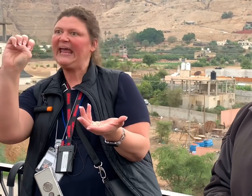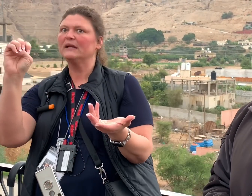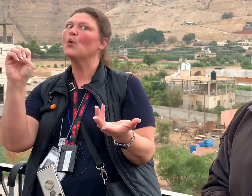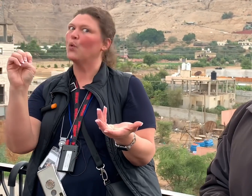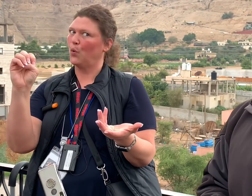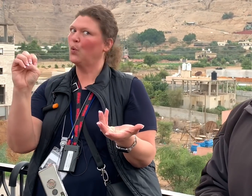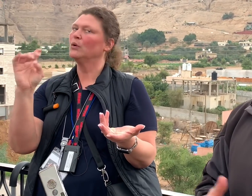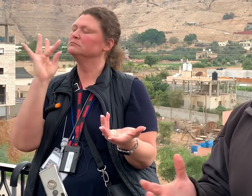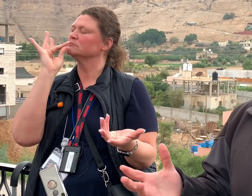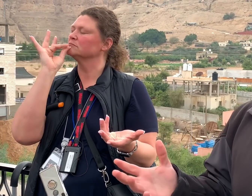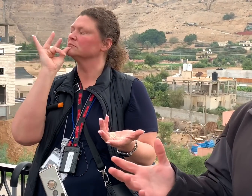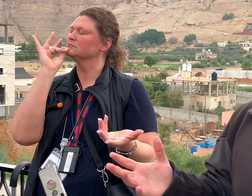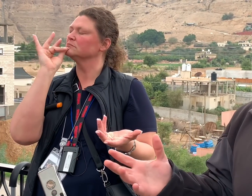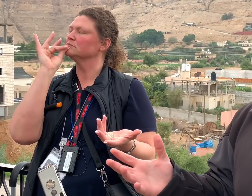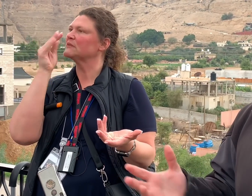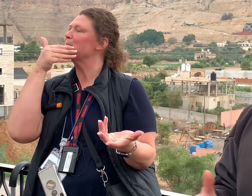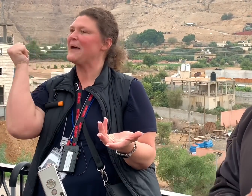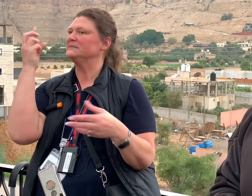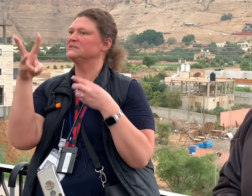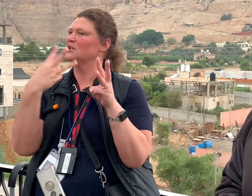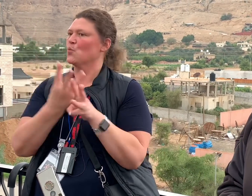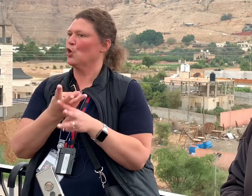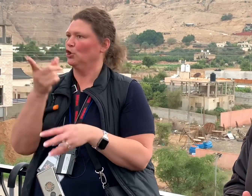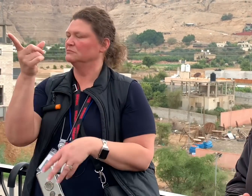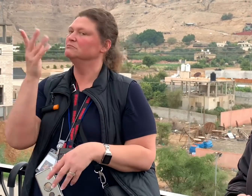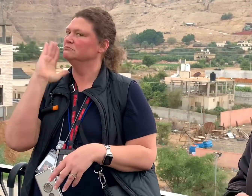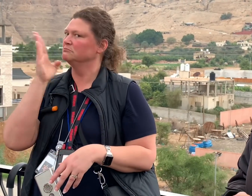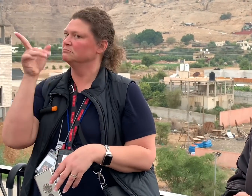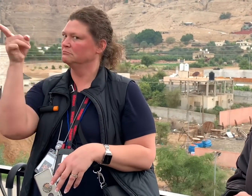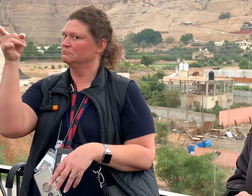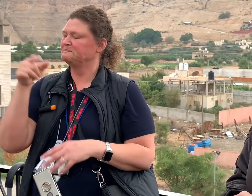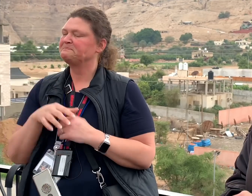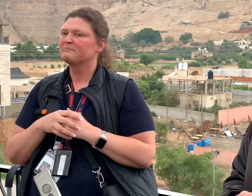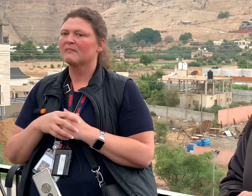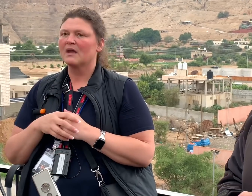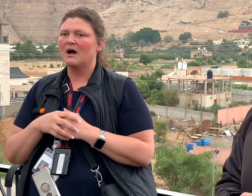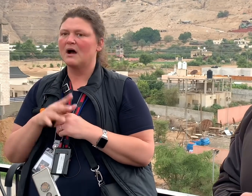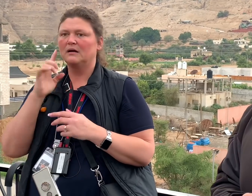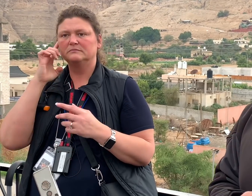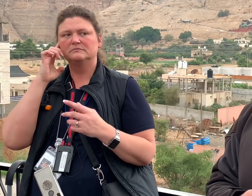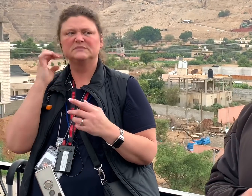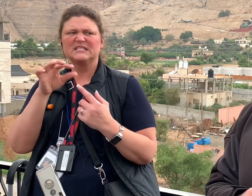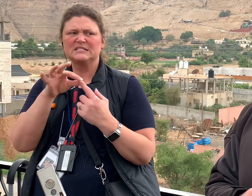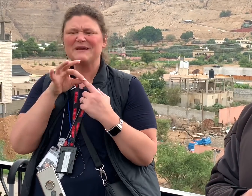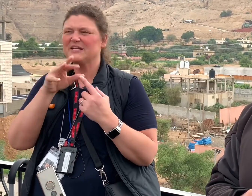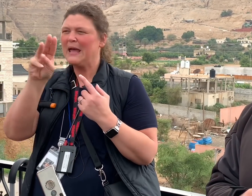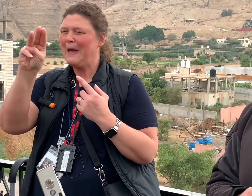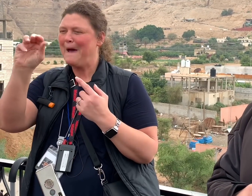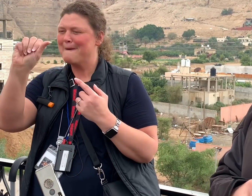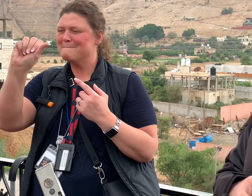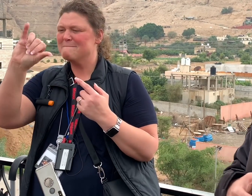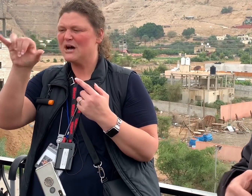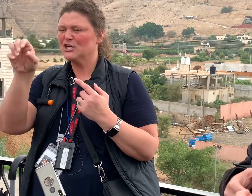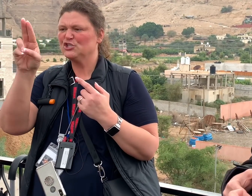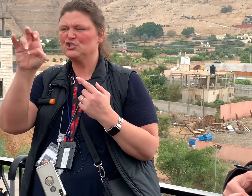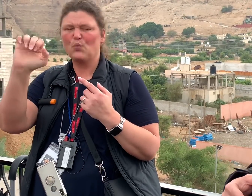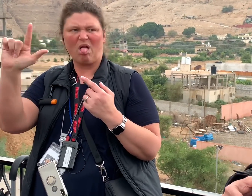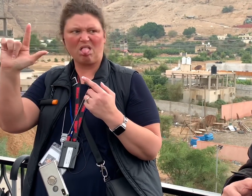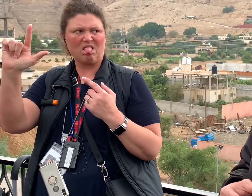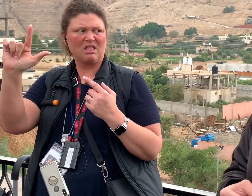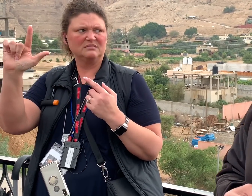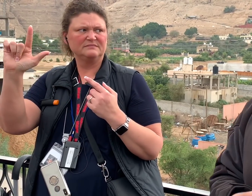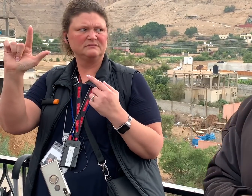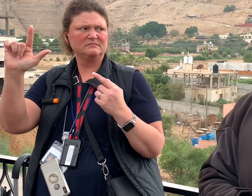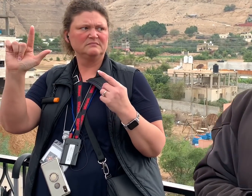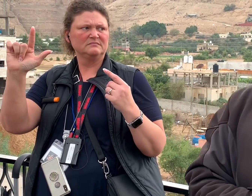me guys, these are the best dates that you ever tried, especially the Majhul dates,